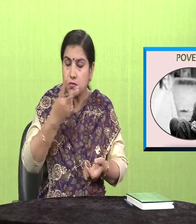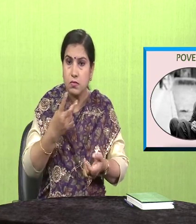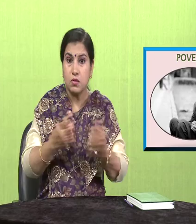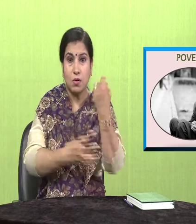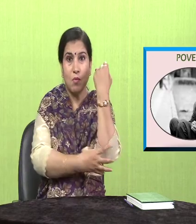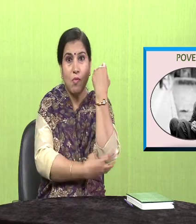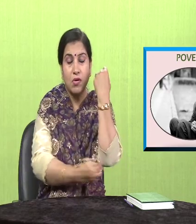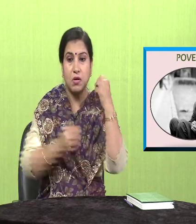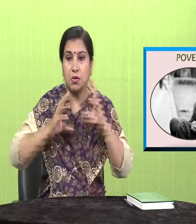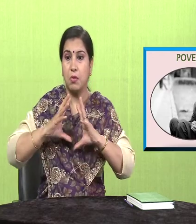poverty.